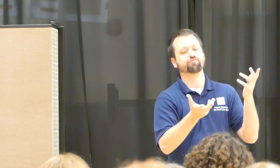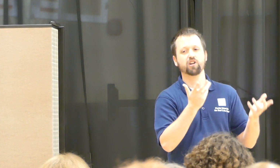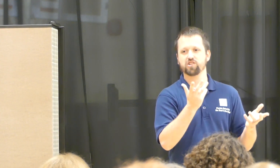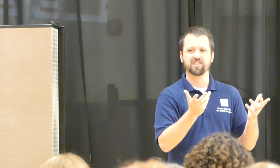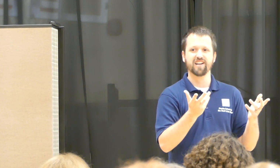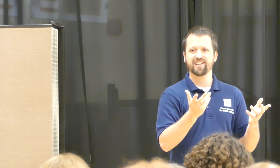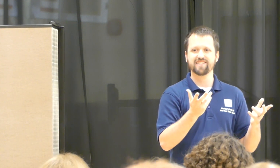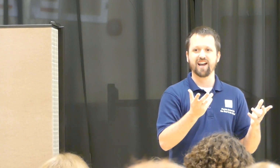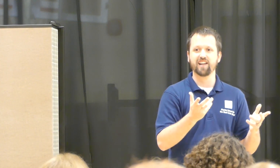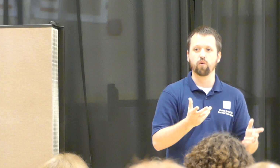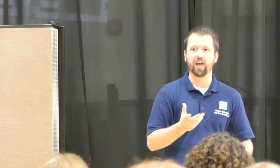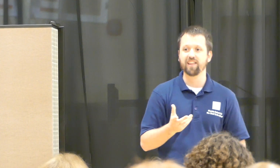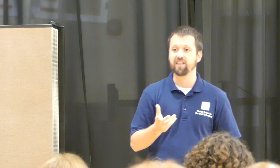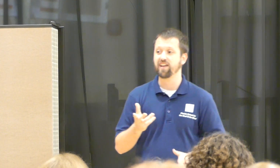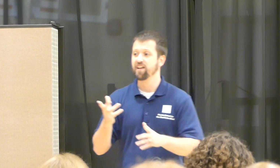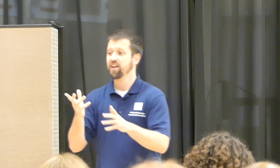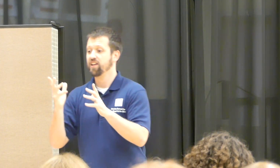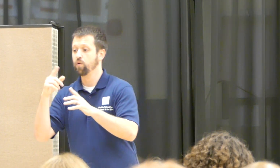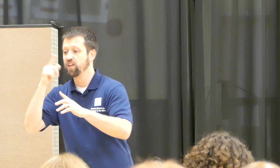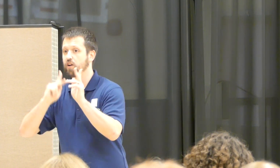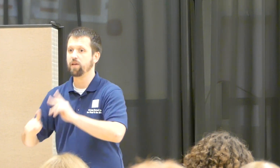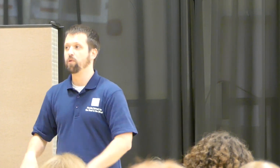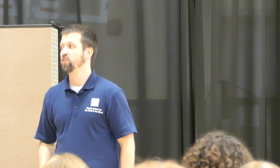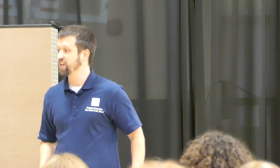just signing away, and then they get with hearing people, and they're just,